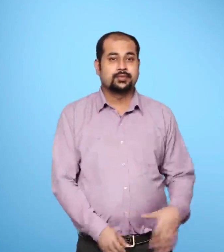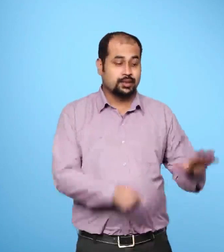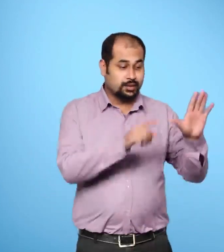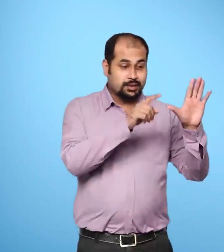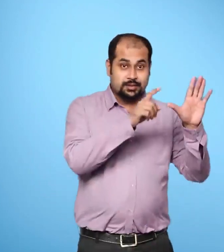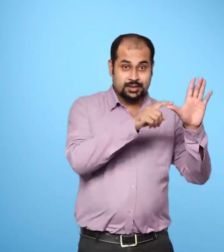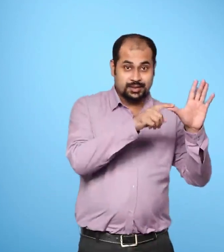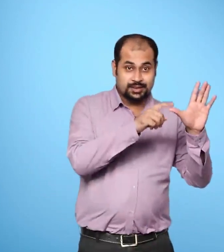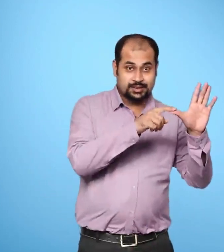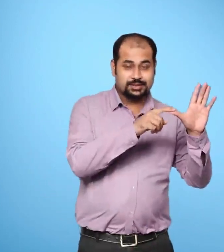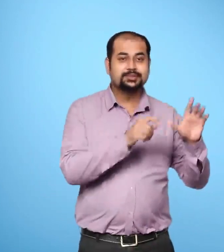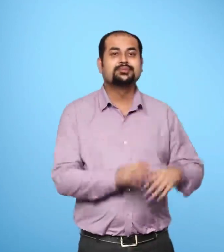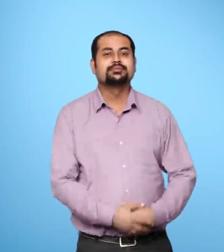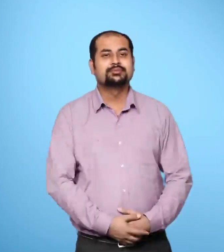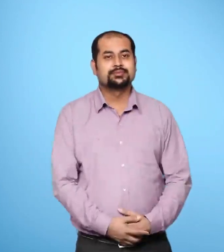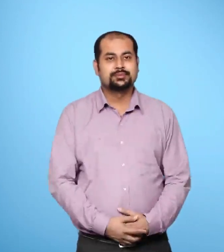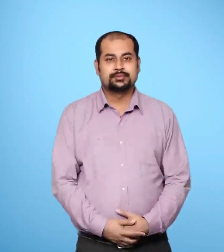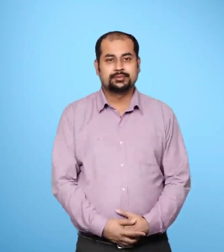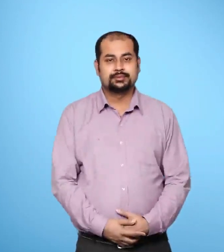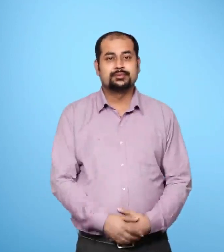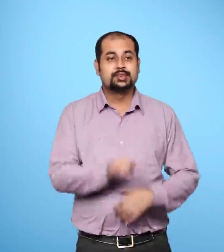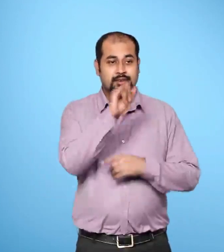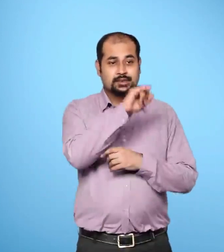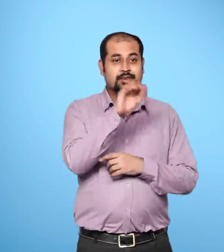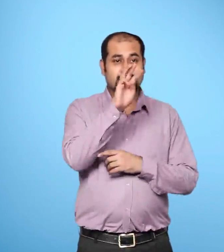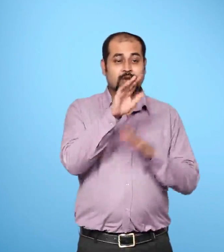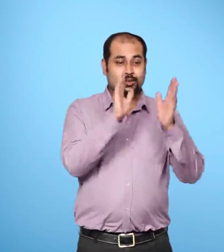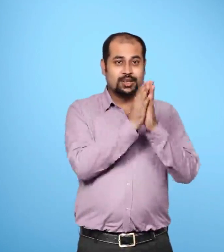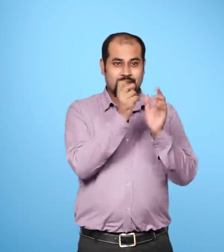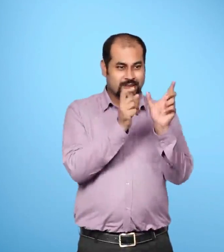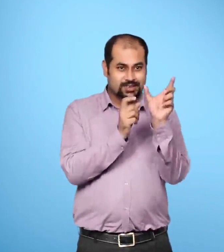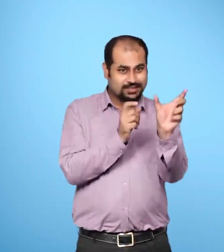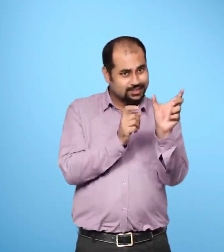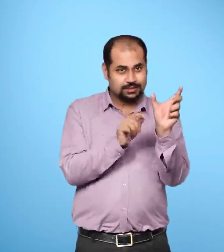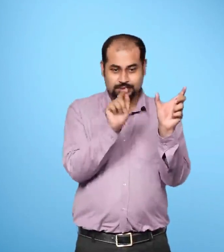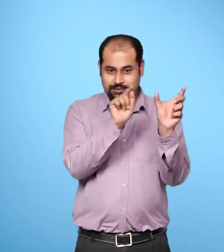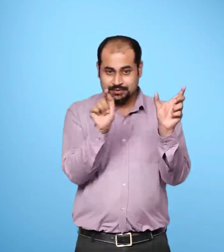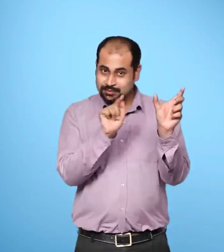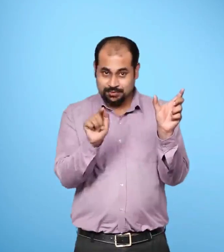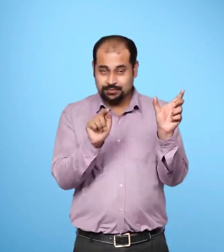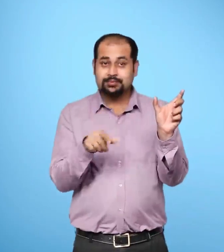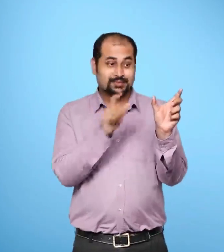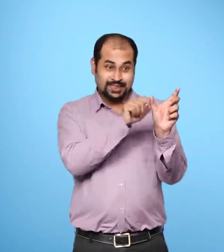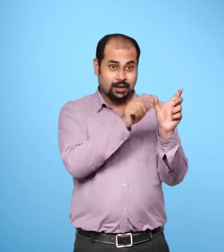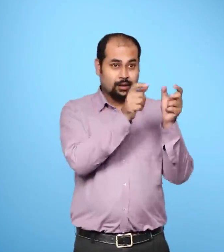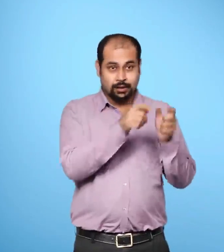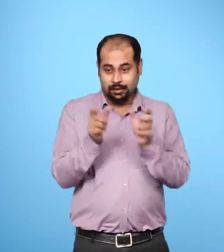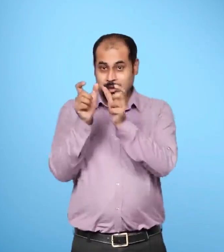Question 5. 63 is equal to dash plus